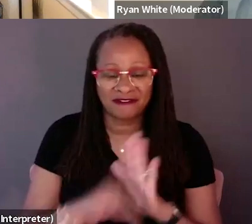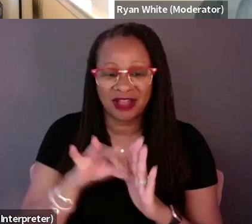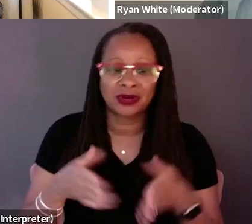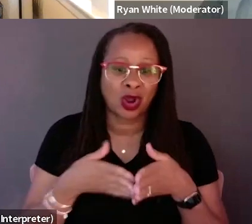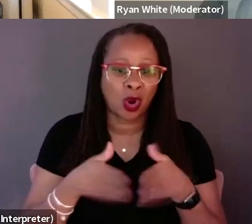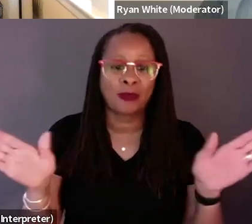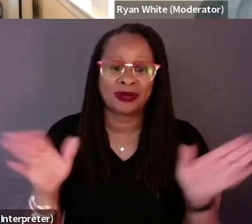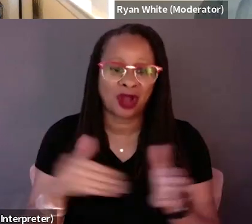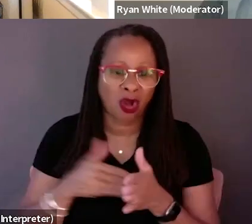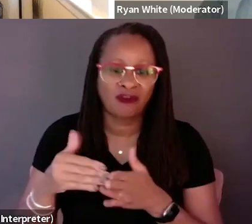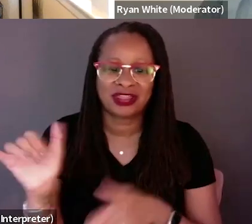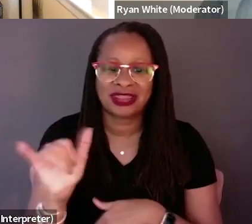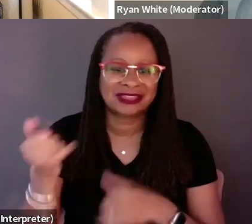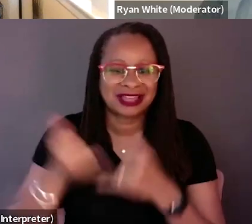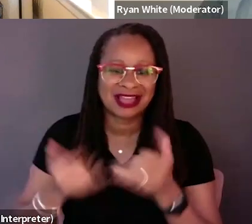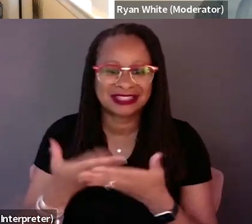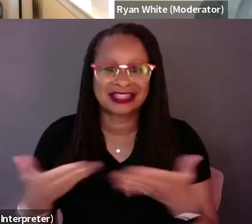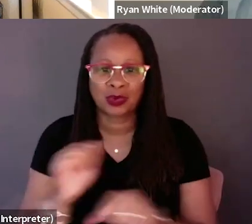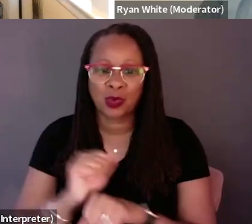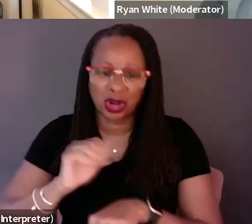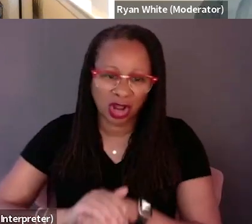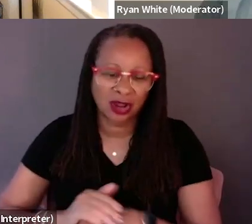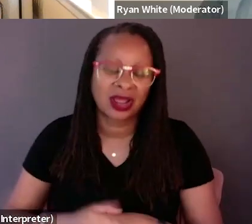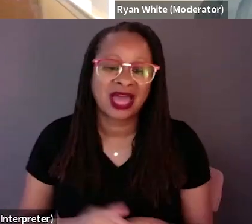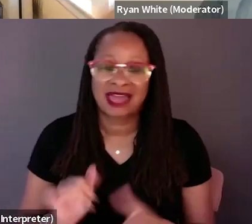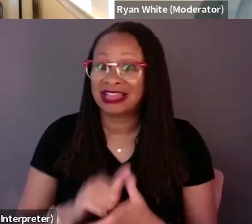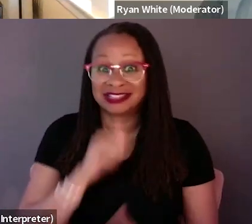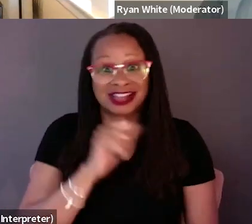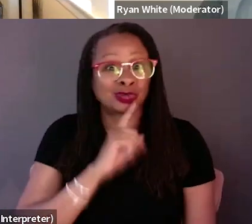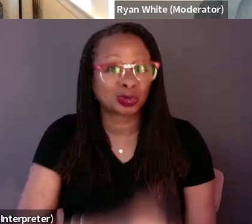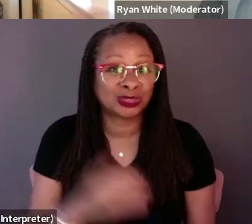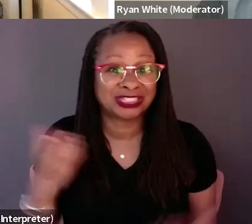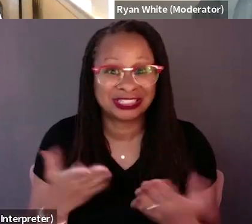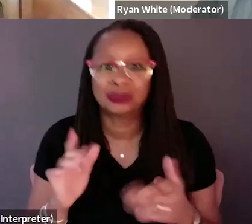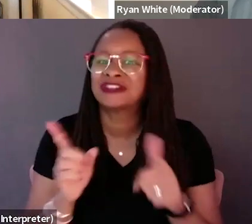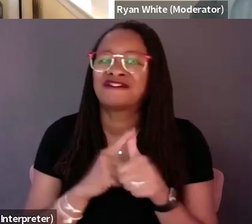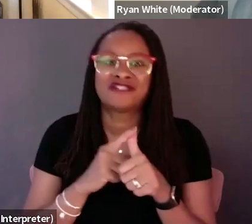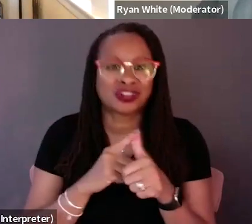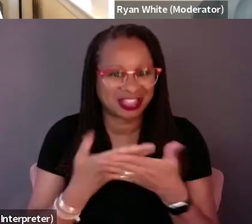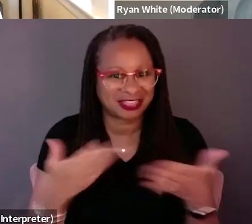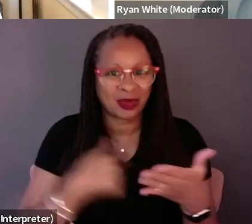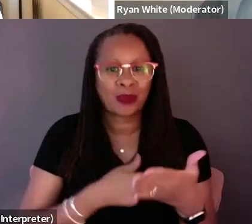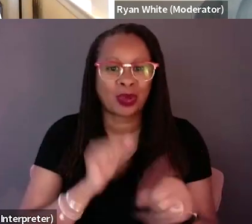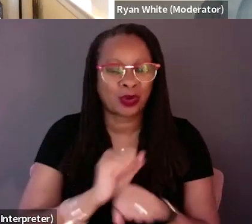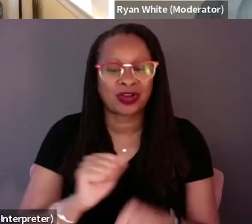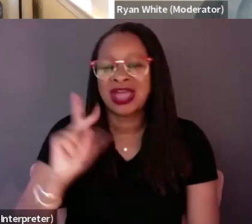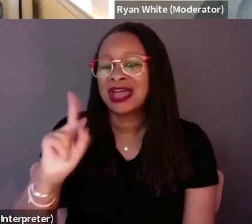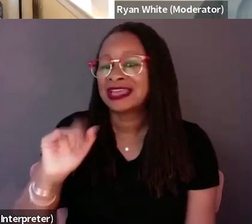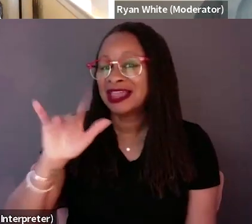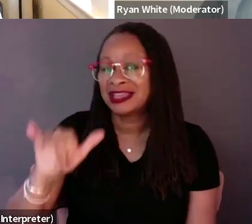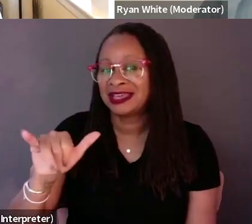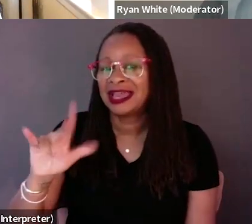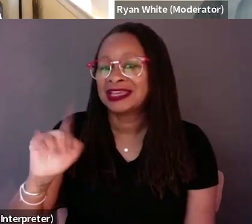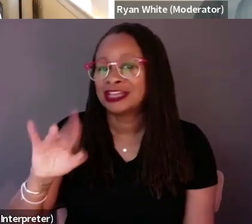that open is often like the last thing that we're working on. That was not true in this case. It was the very first thing that the editor Kelly Kendrick